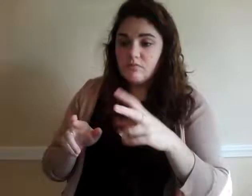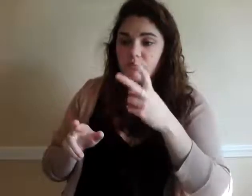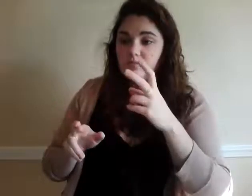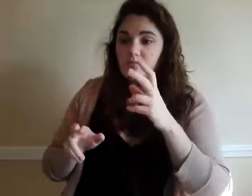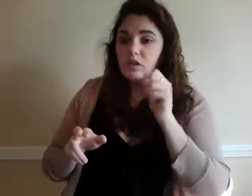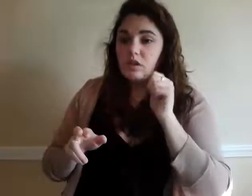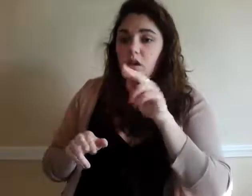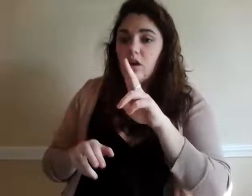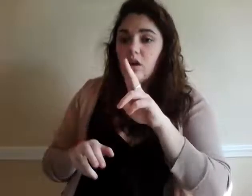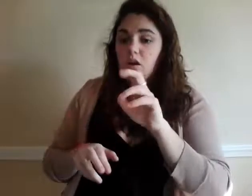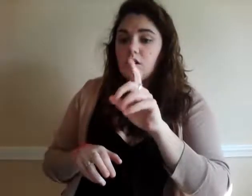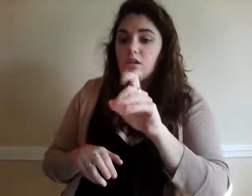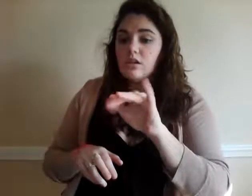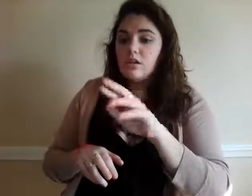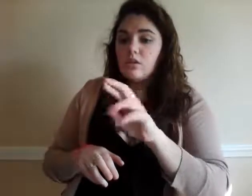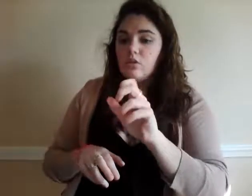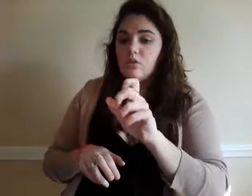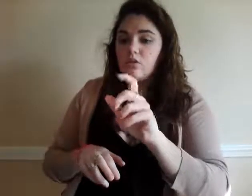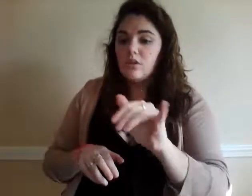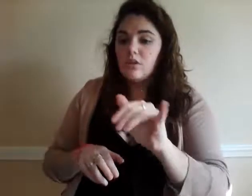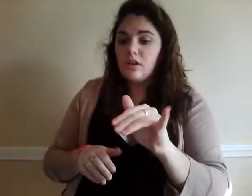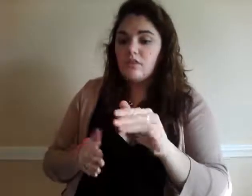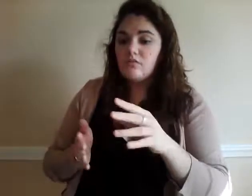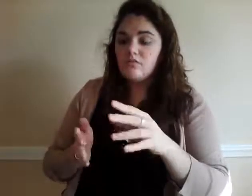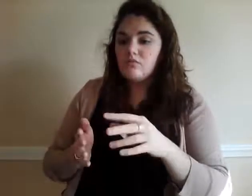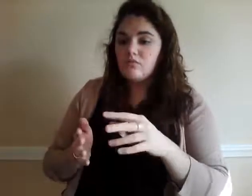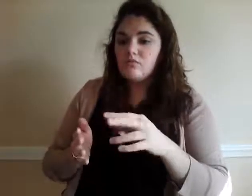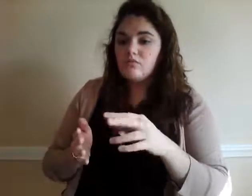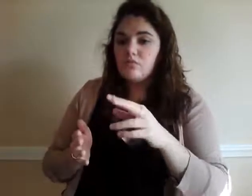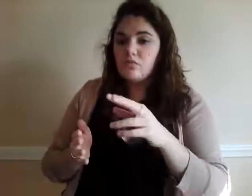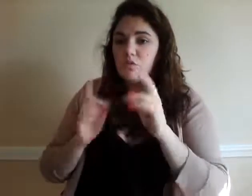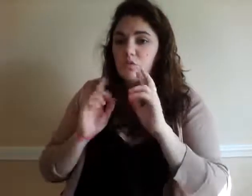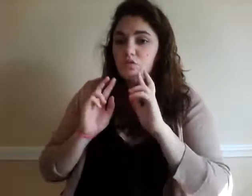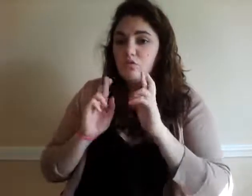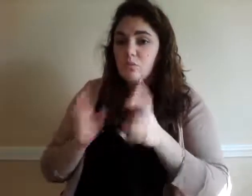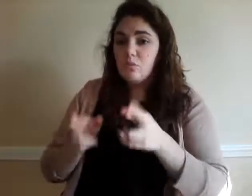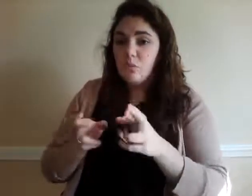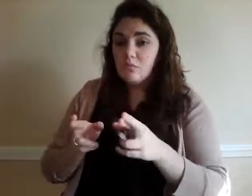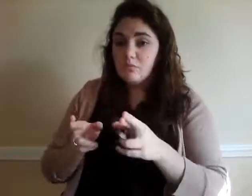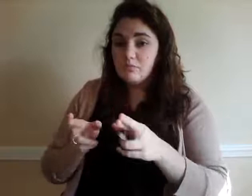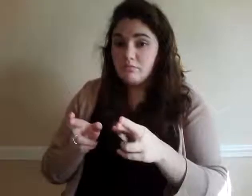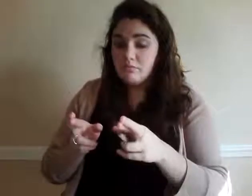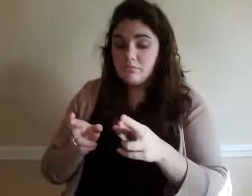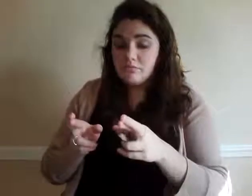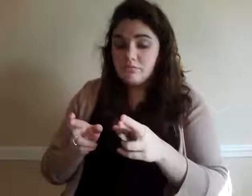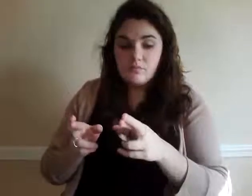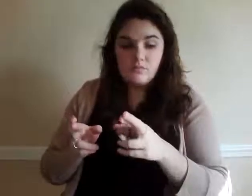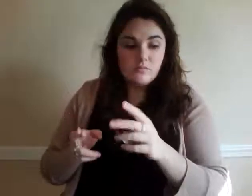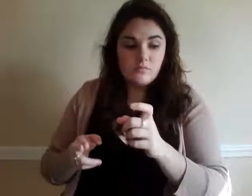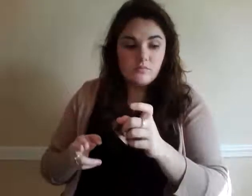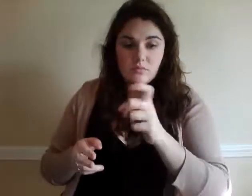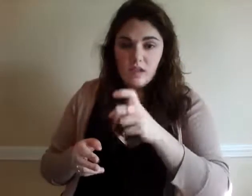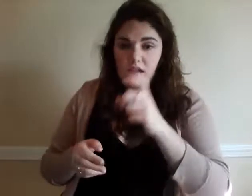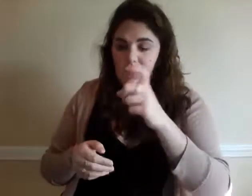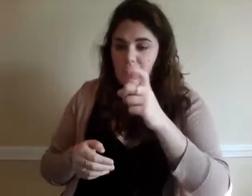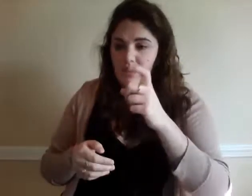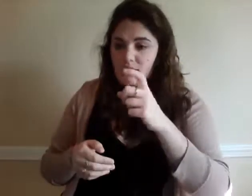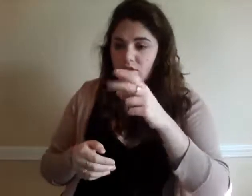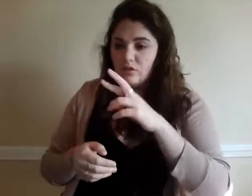of you. This report talks about the need for Reed to have